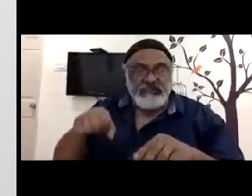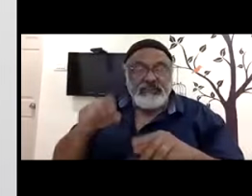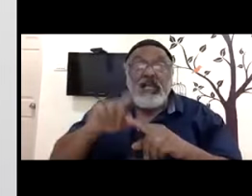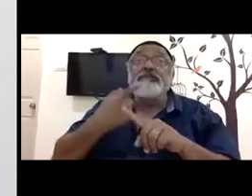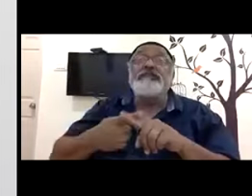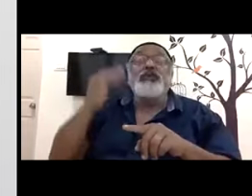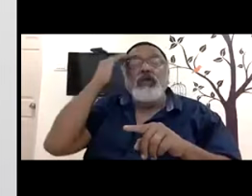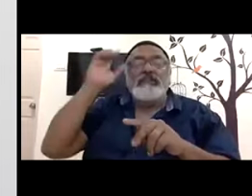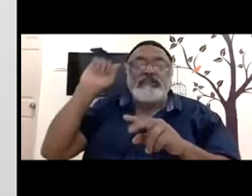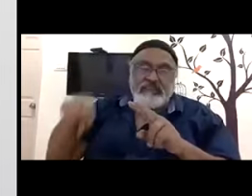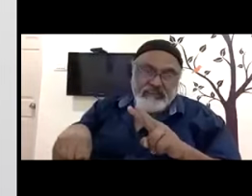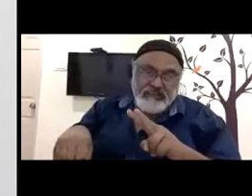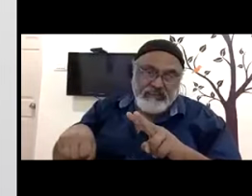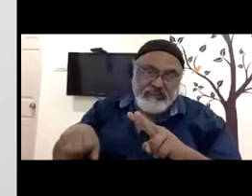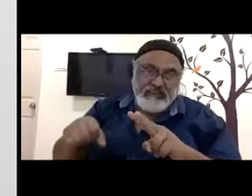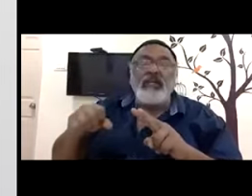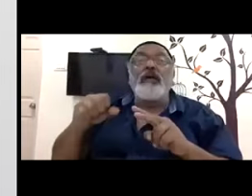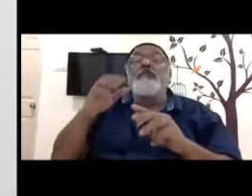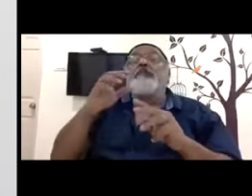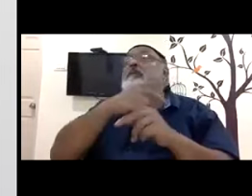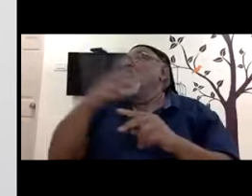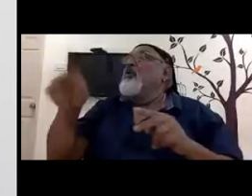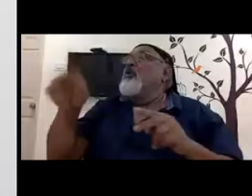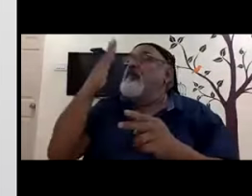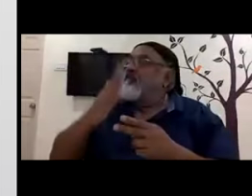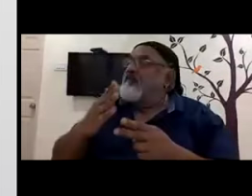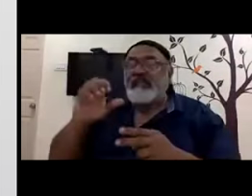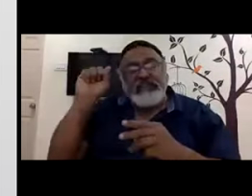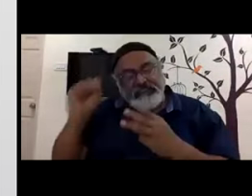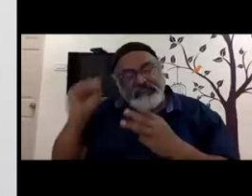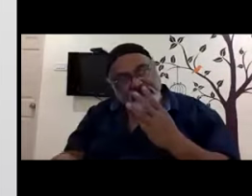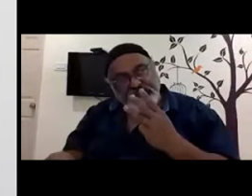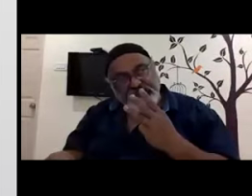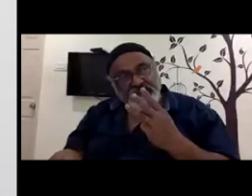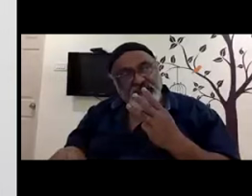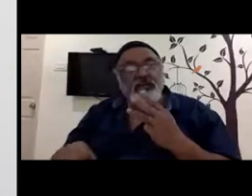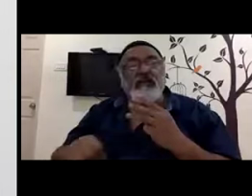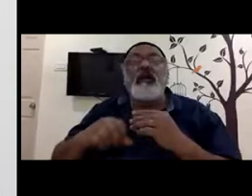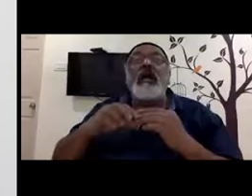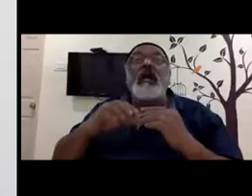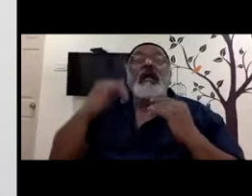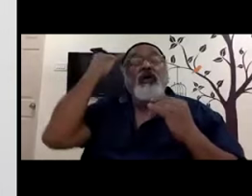researches. Okay. So for example, from personal experience, I may know that